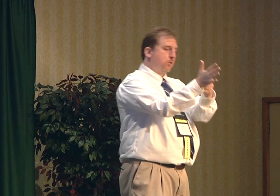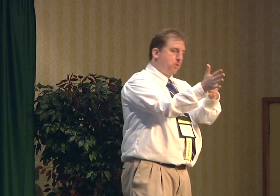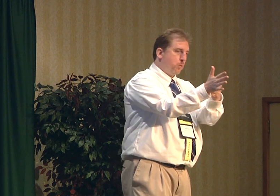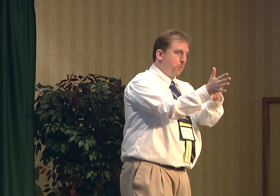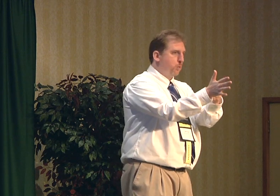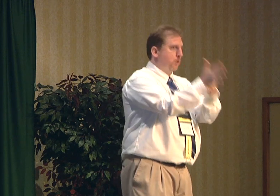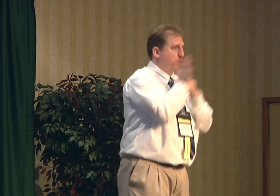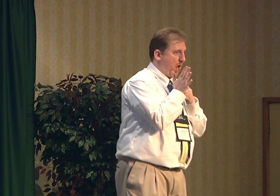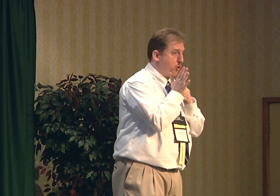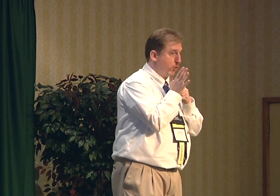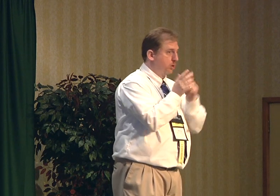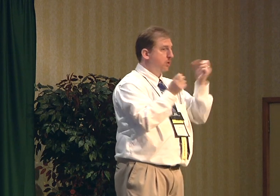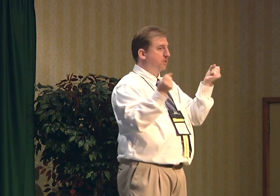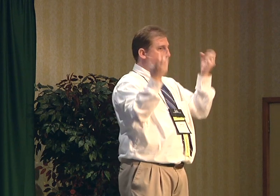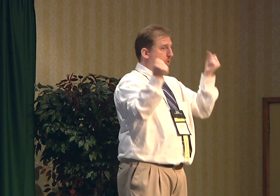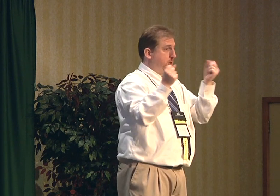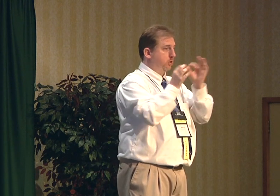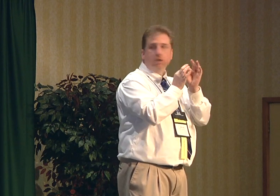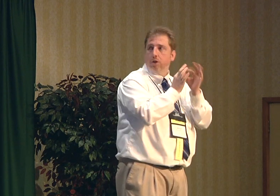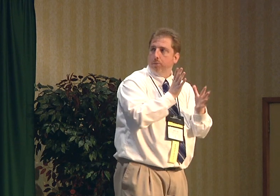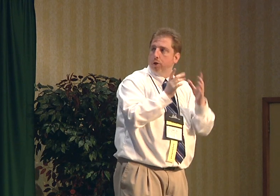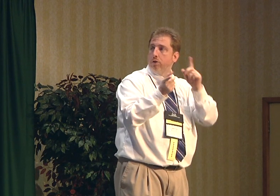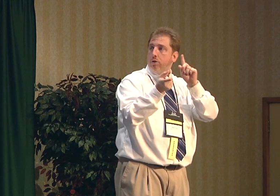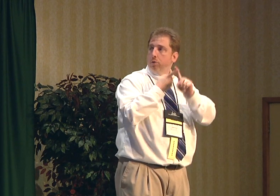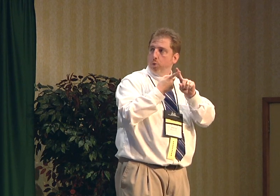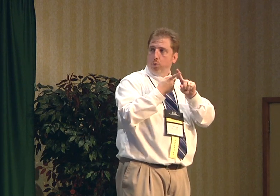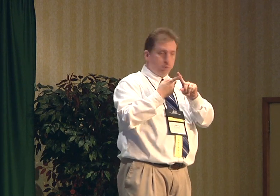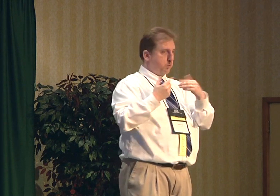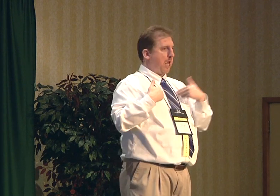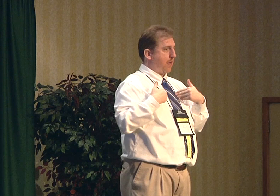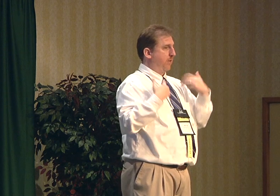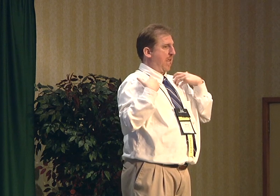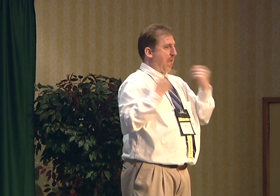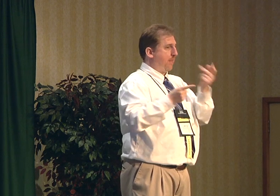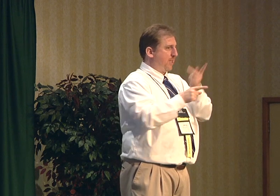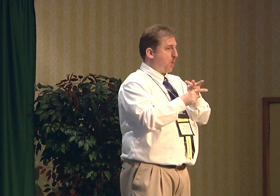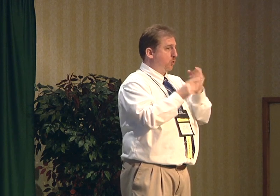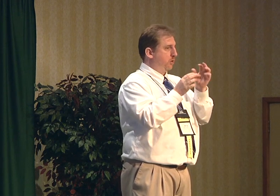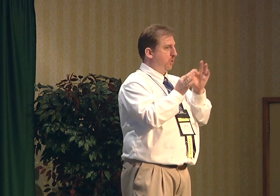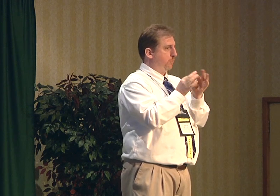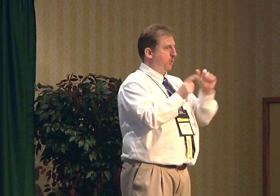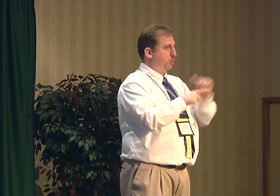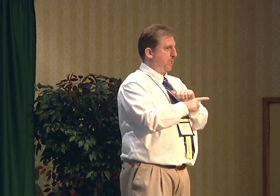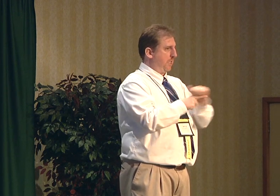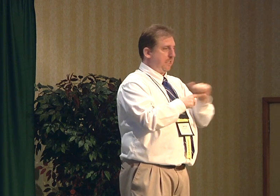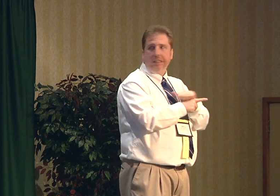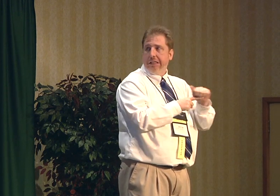We wanted the state to require sign language interpreters to have help their interpreting